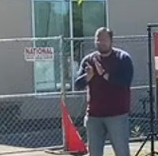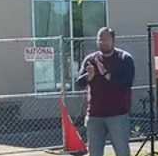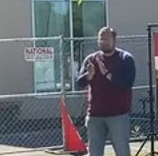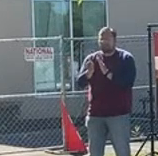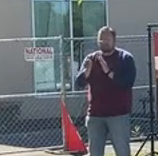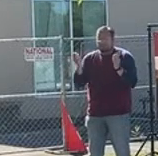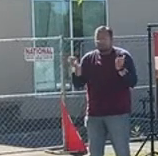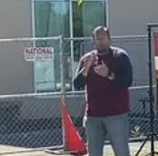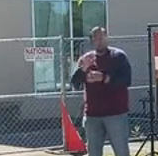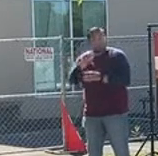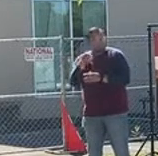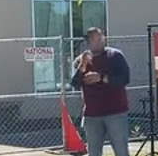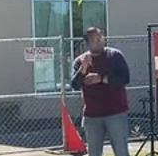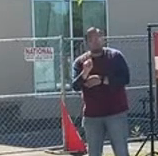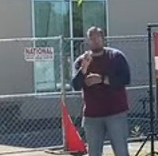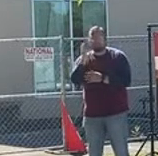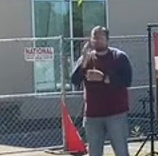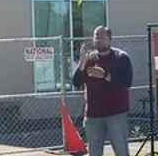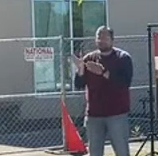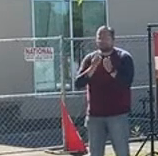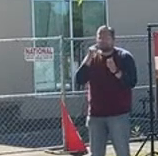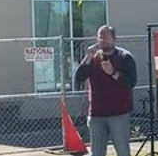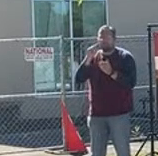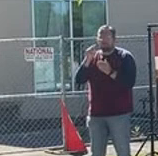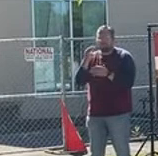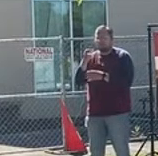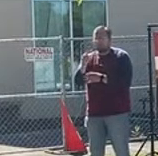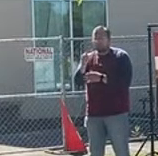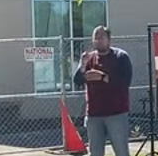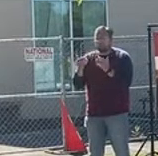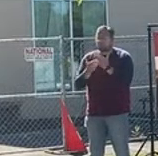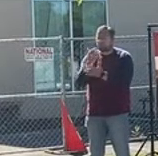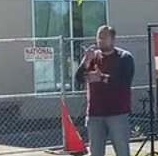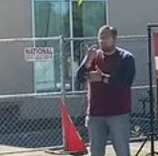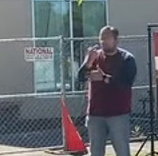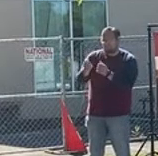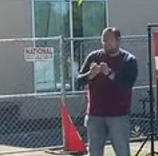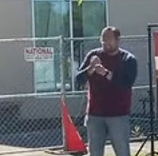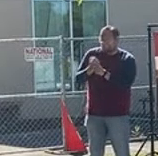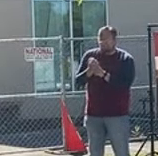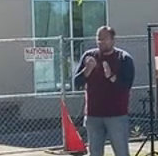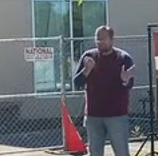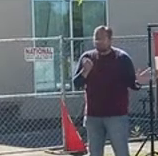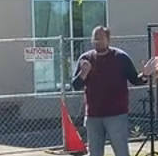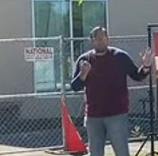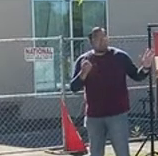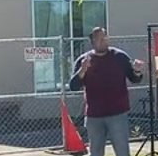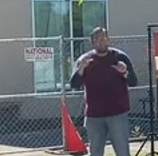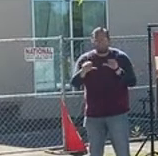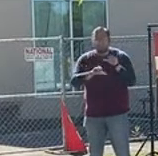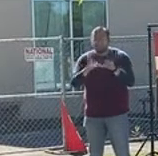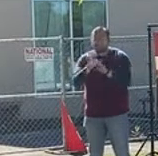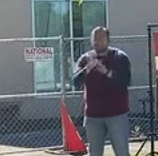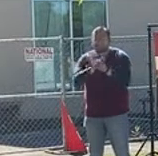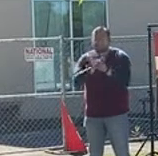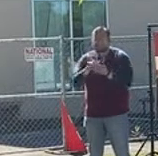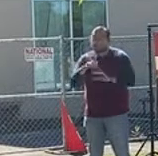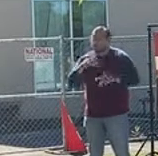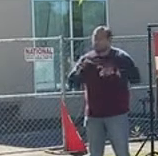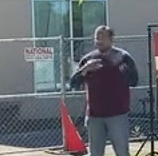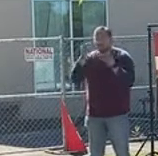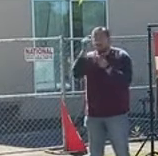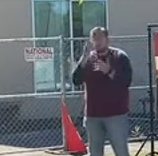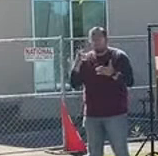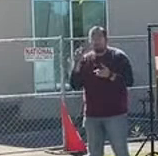preparing for high school in a new 21st century science space, which is just phenomenal news and so exciting as we move forward as a